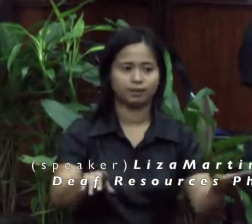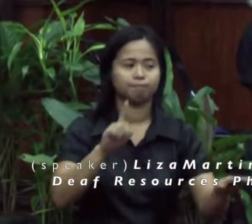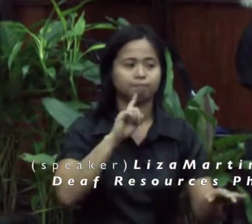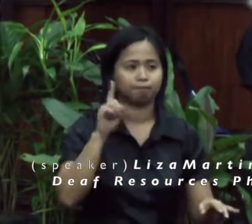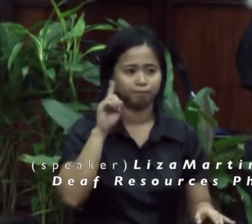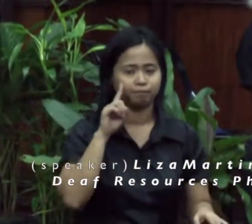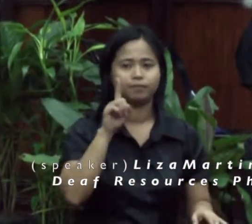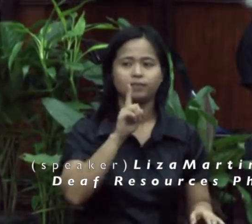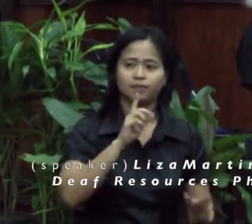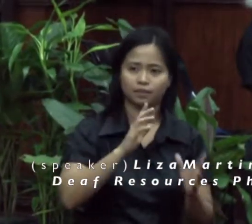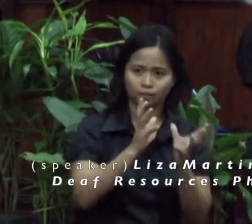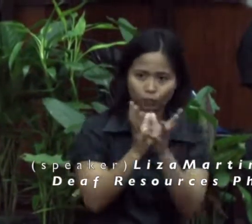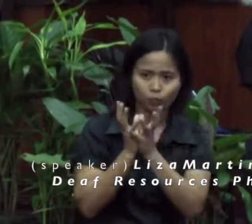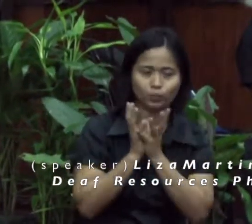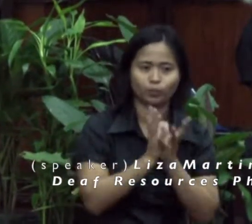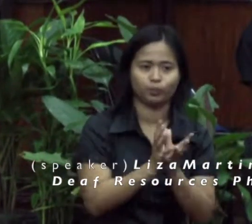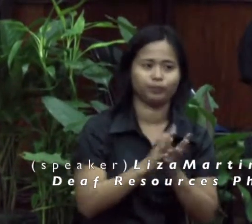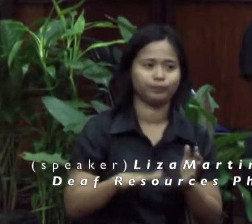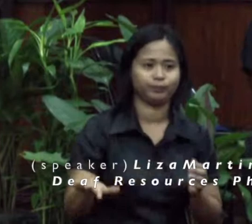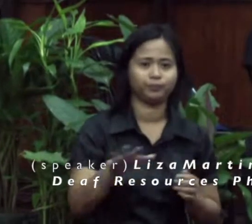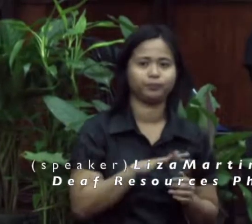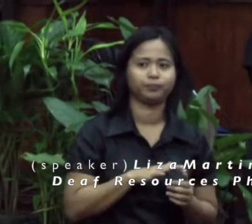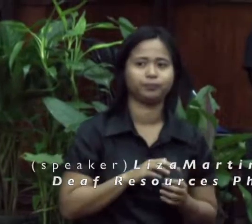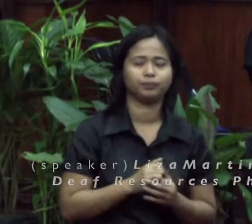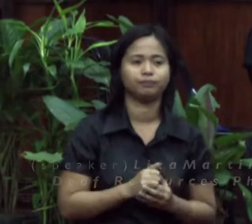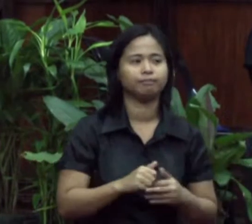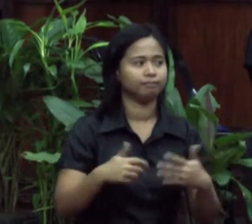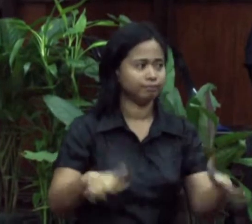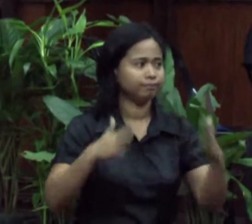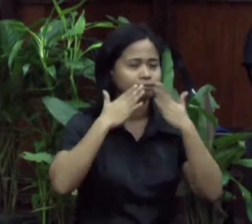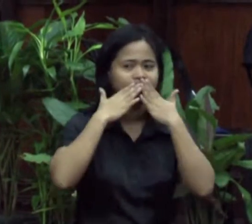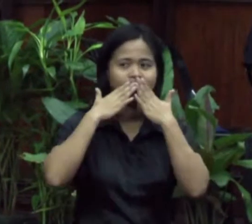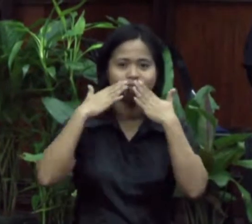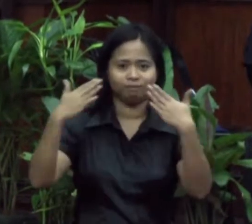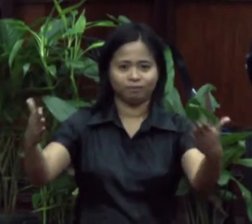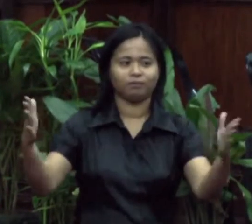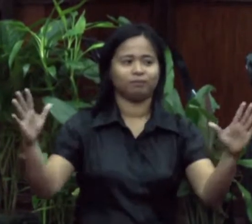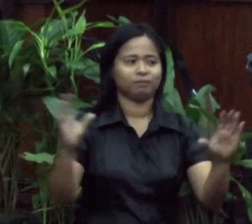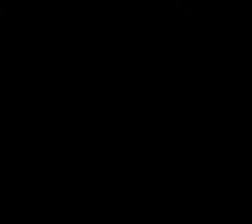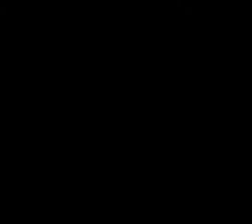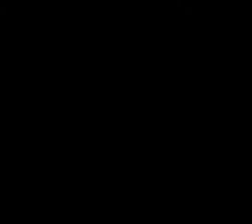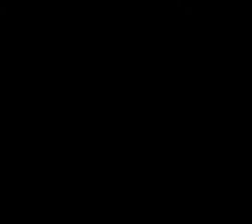and deaf community, and the deaf community. Thank you very much. Perfect.